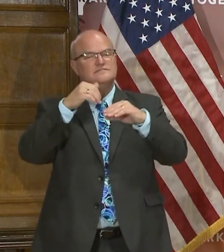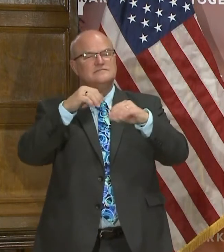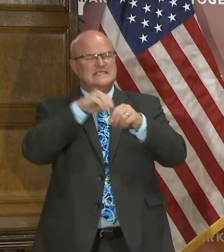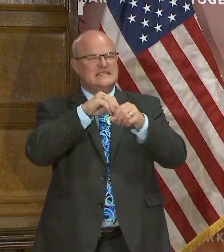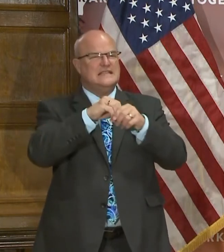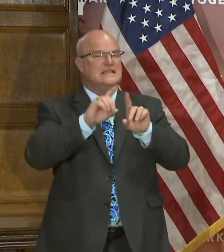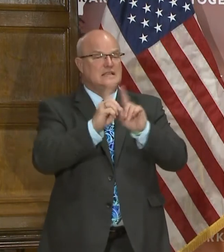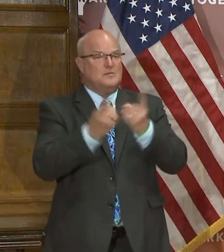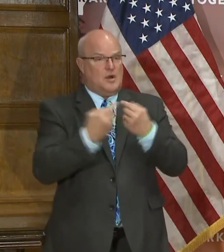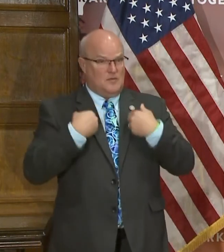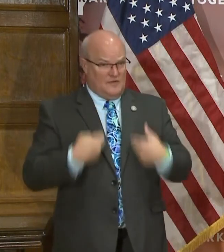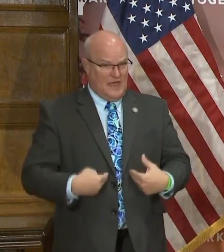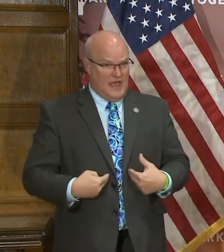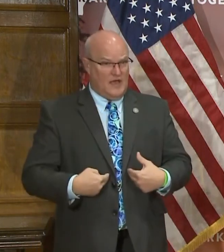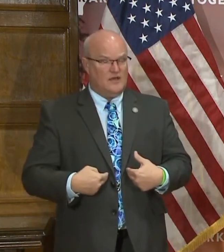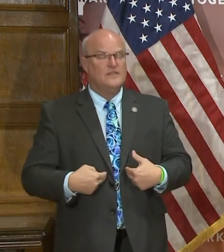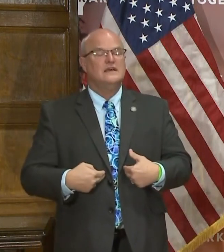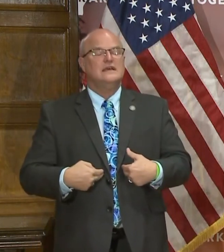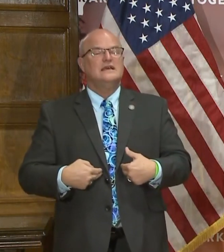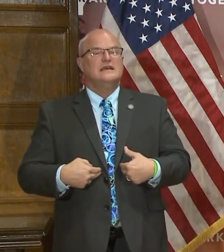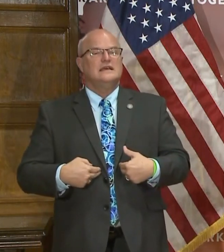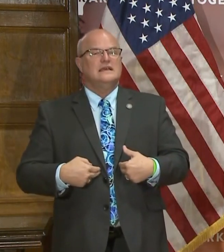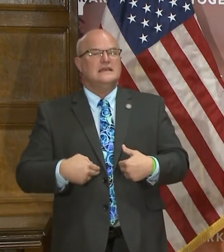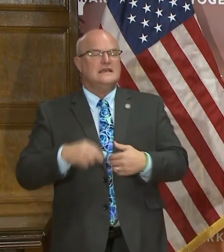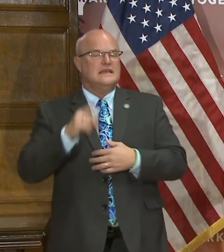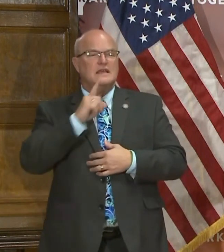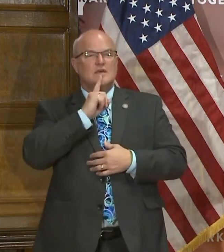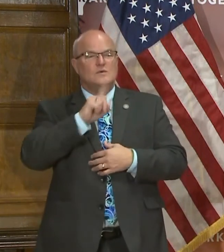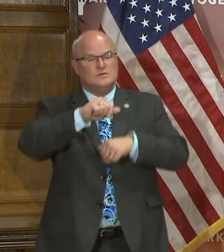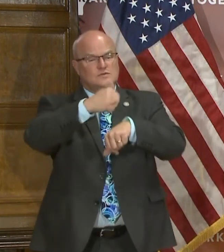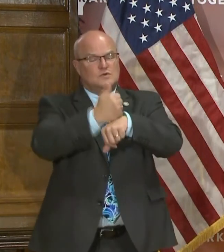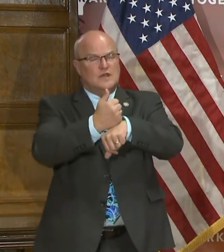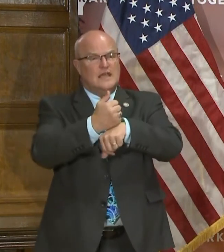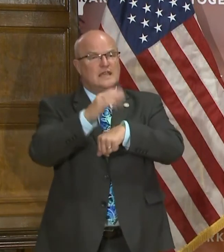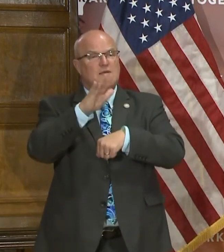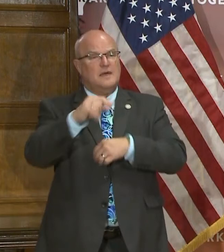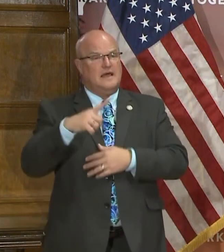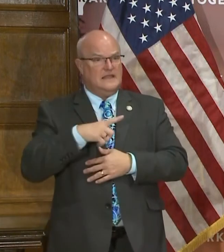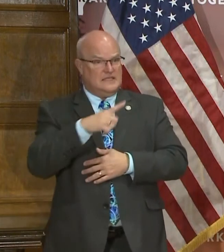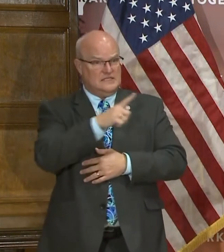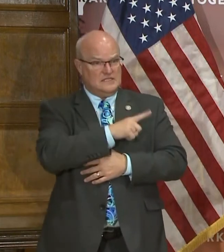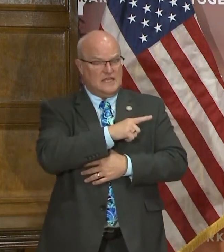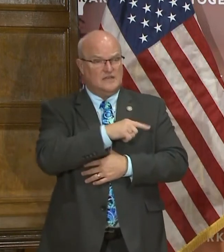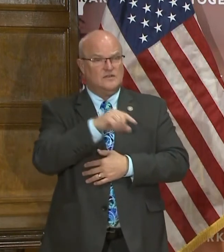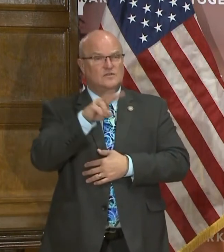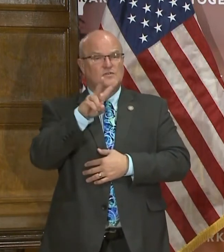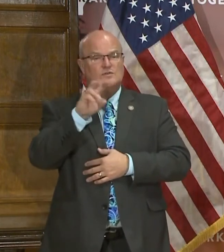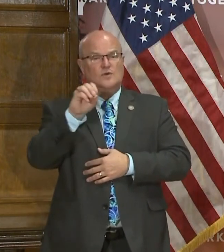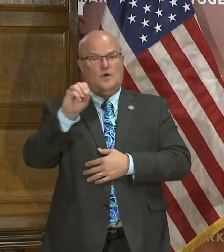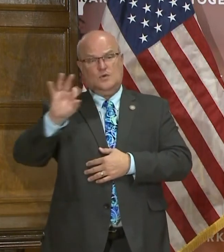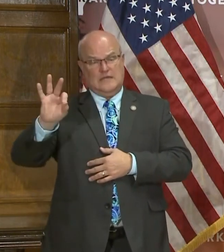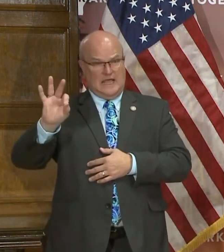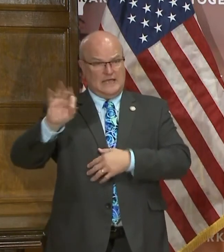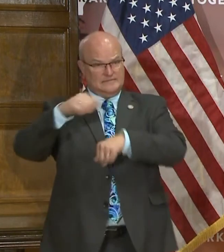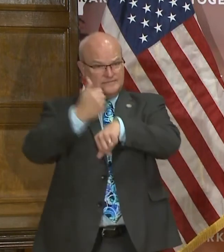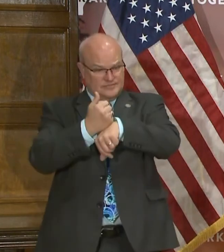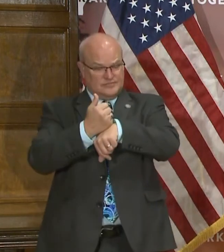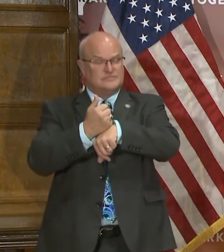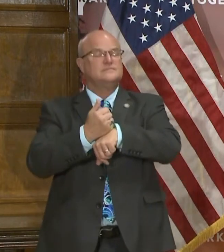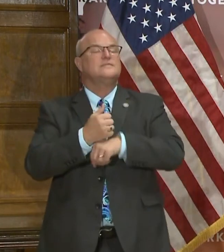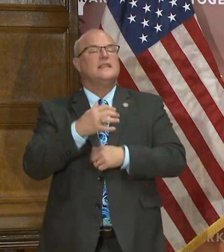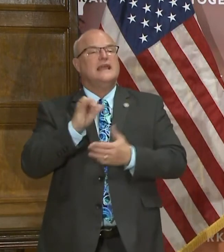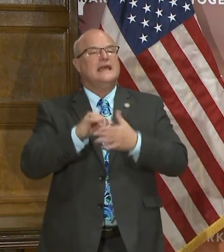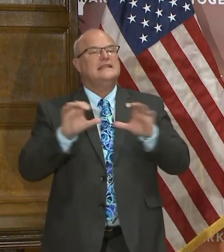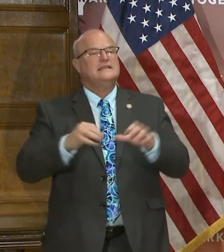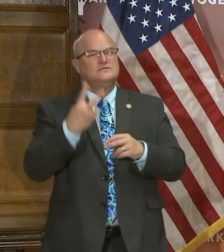Health. It's statutory. It was created by the legislature in 2009. And TraumaCom does